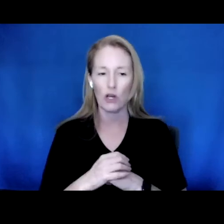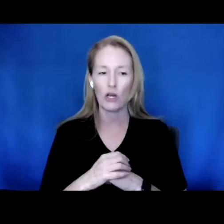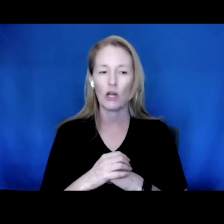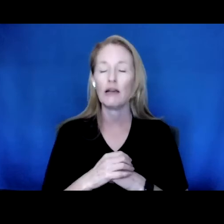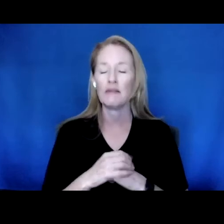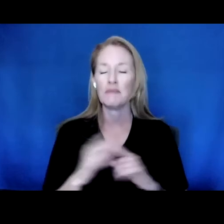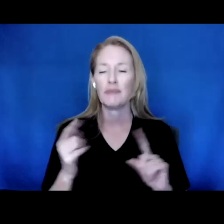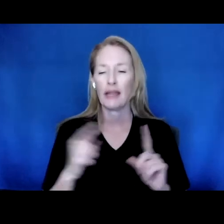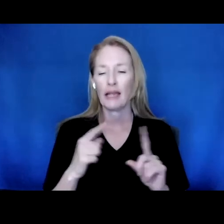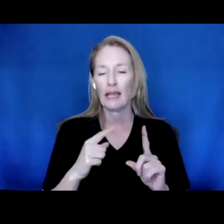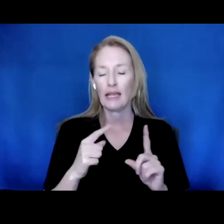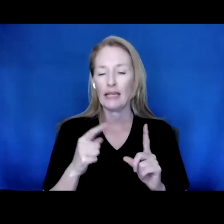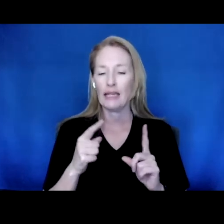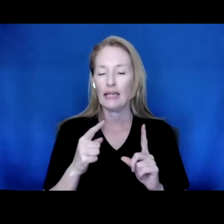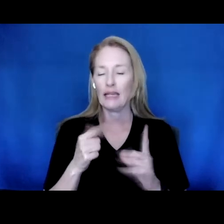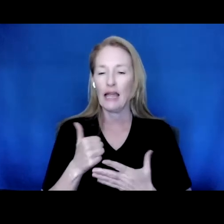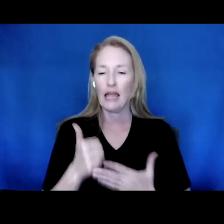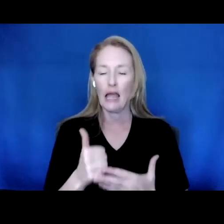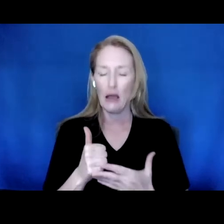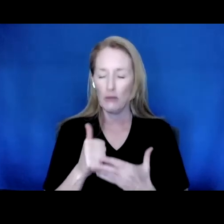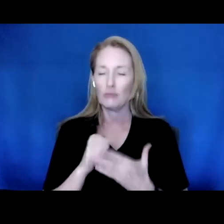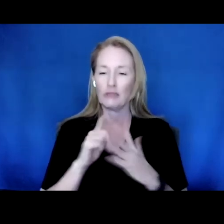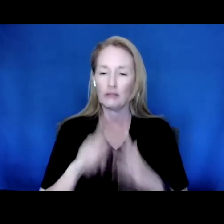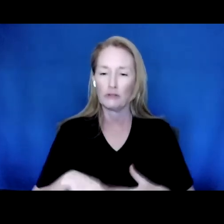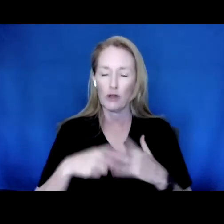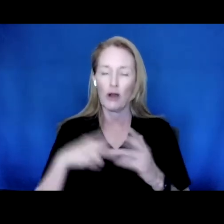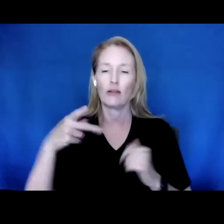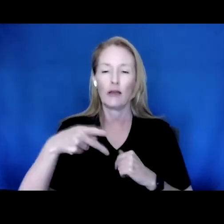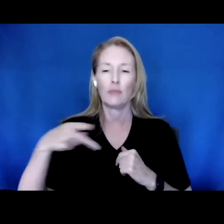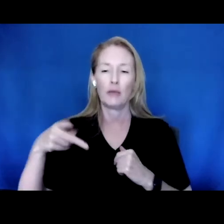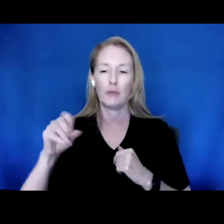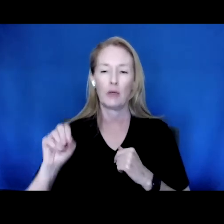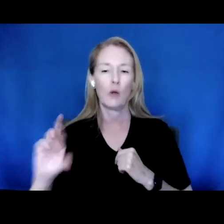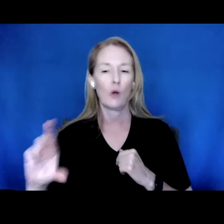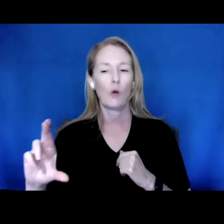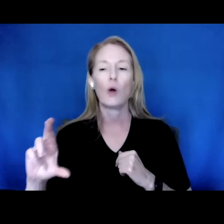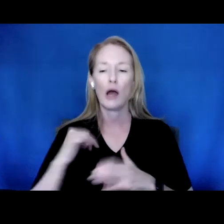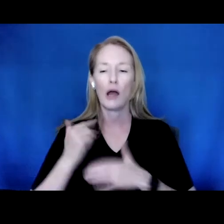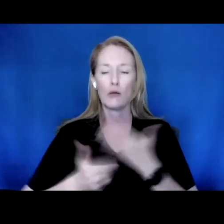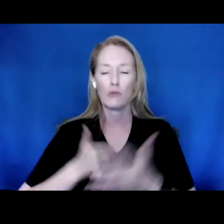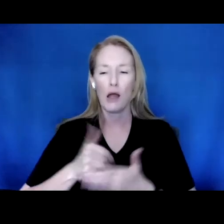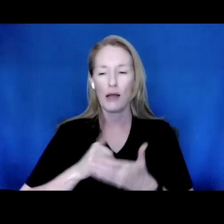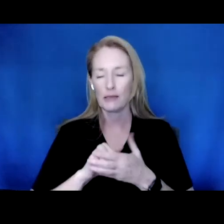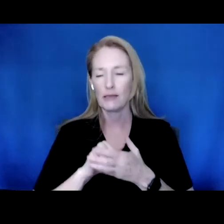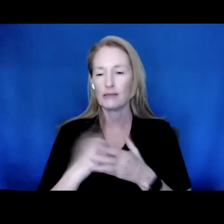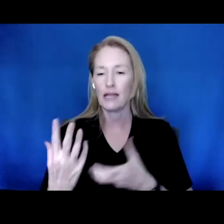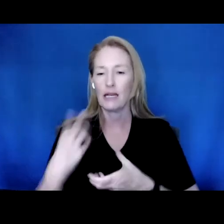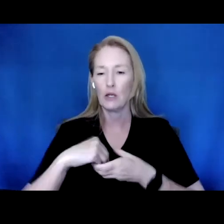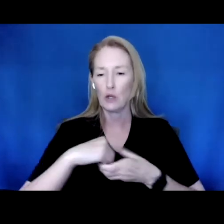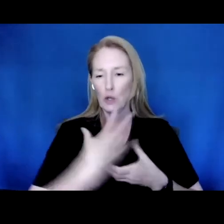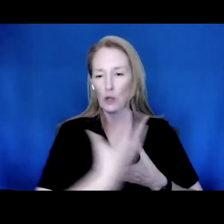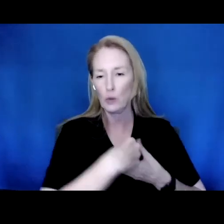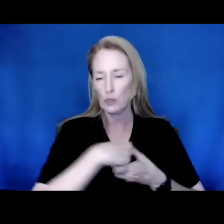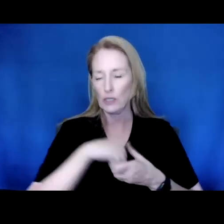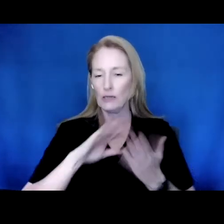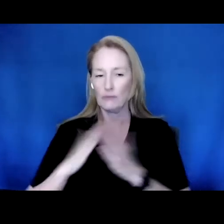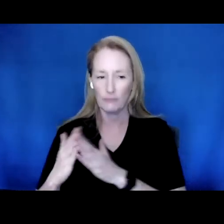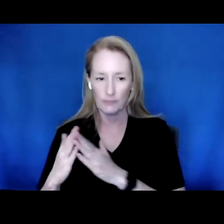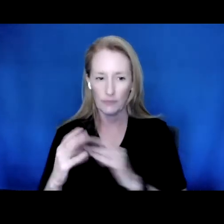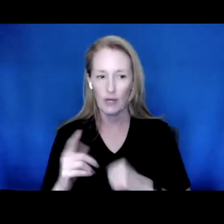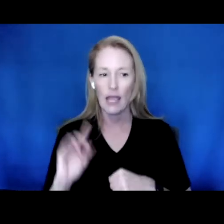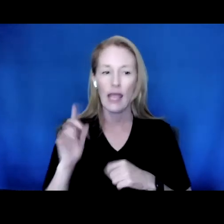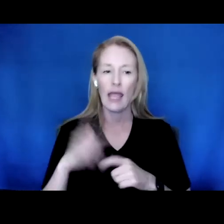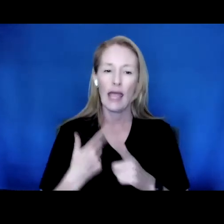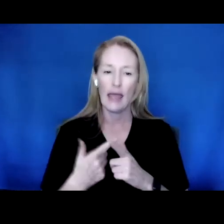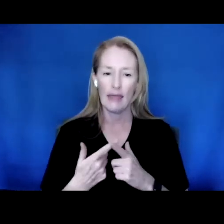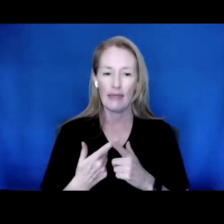PQR process going and brought in the community. And then once we had buy-in, he brought in me to conduct the